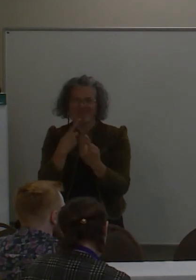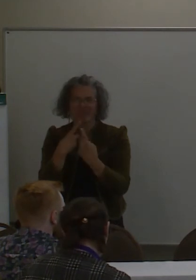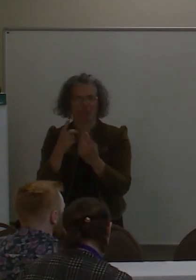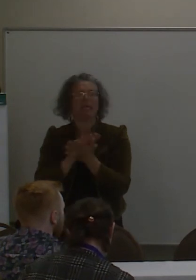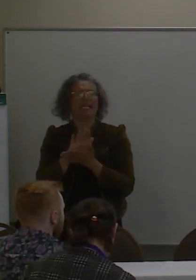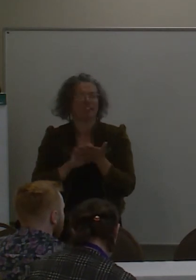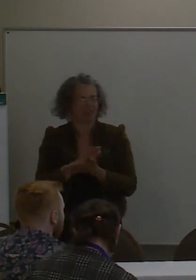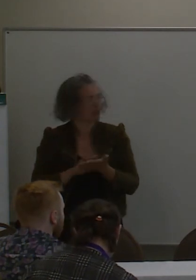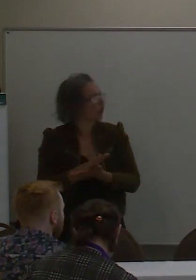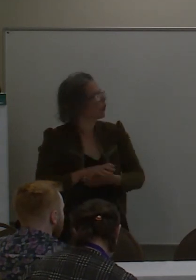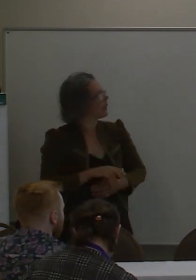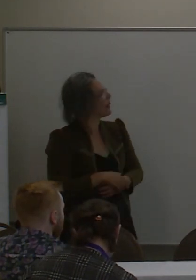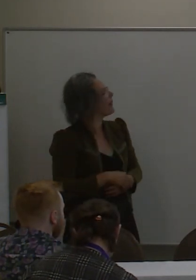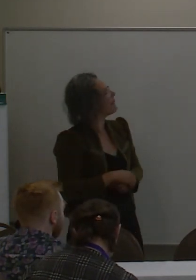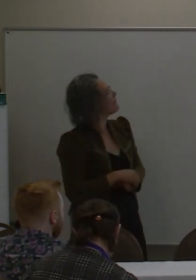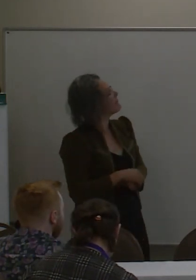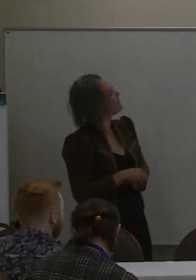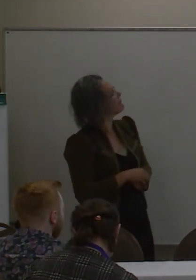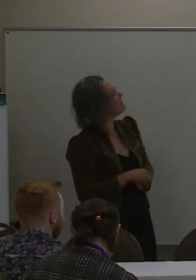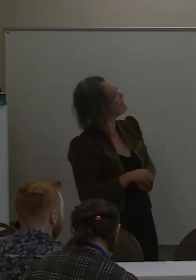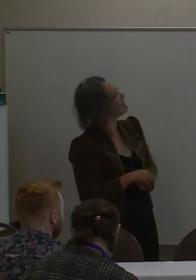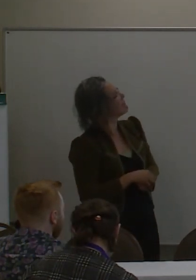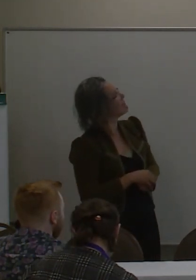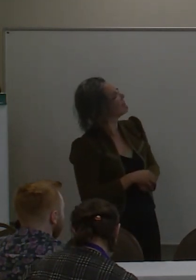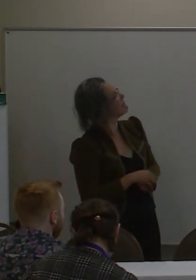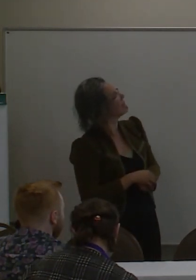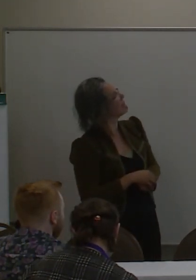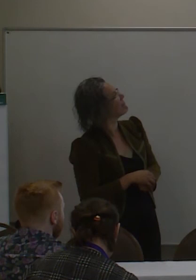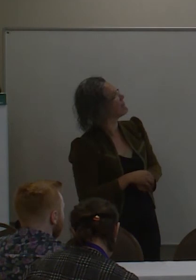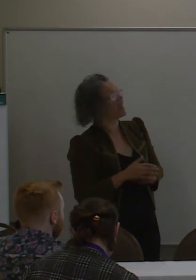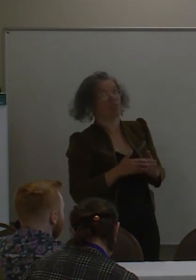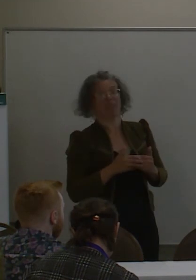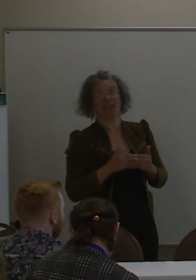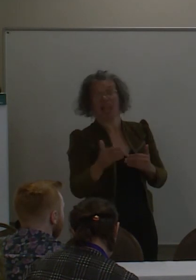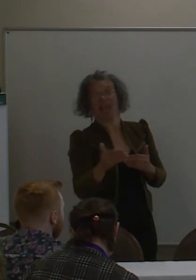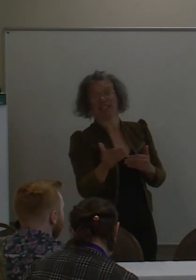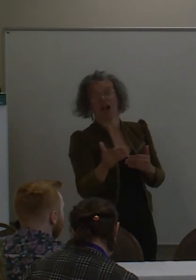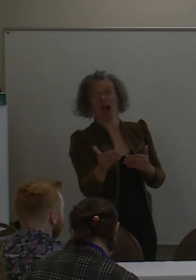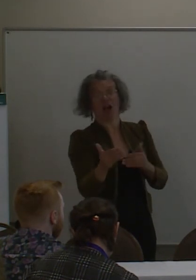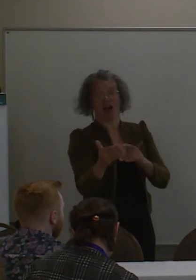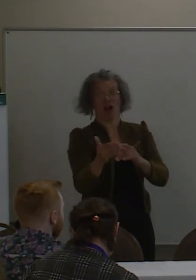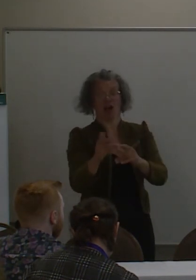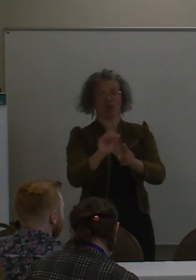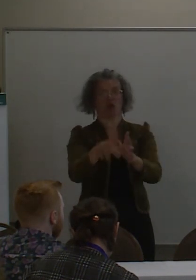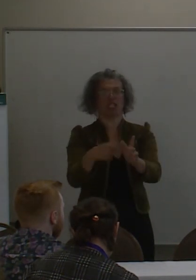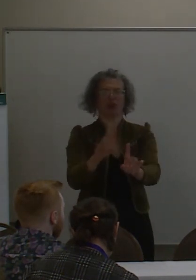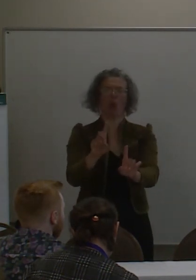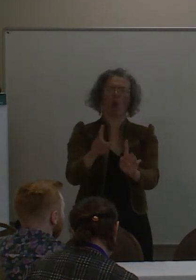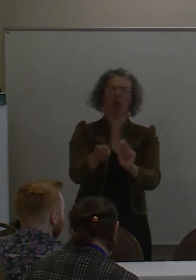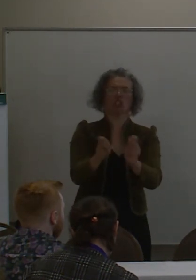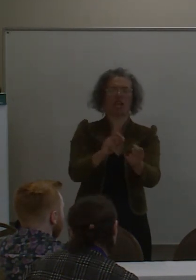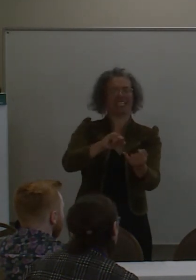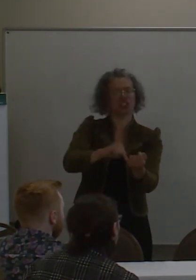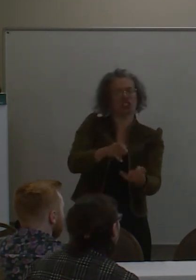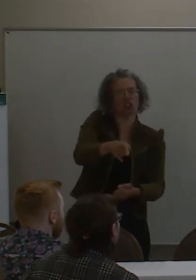So I'm scooting through this. Some things that we learned from a later project called What Changes You. You can have a look at that, but the biggest